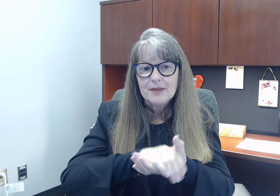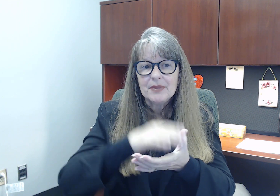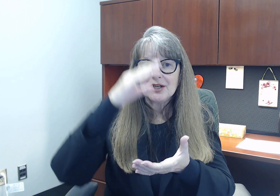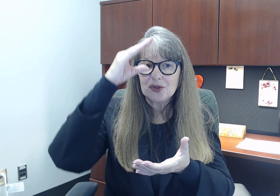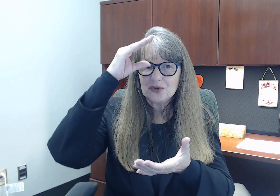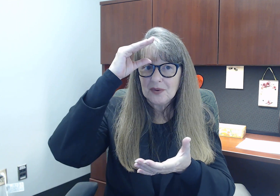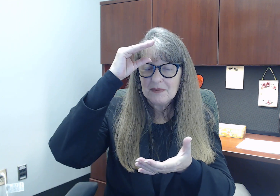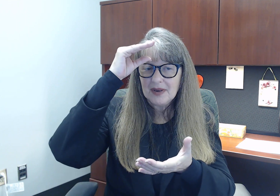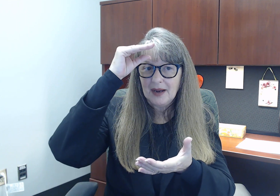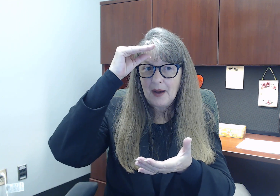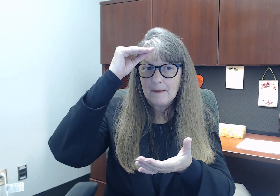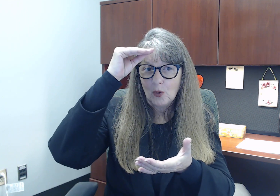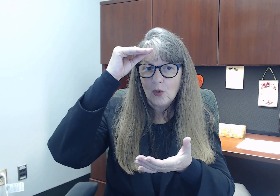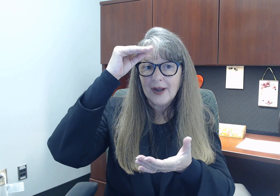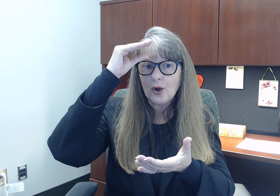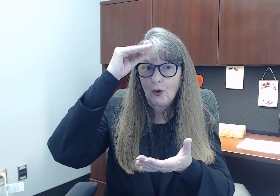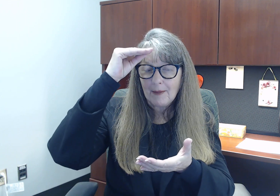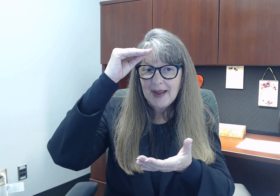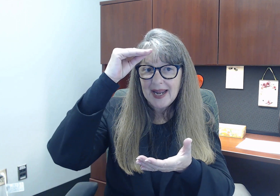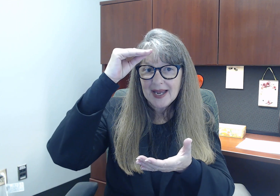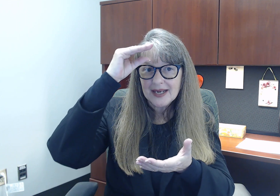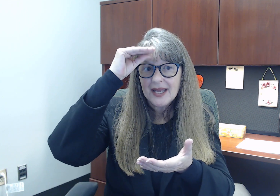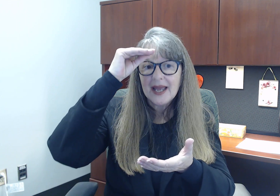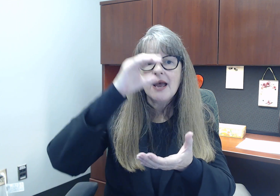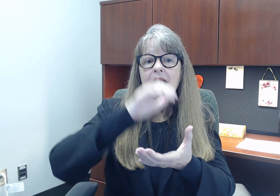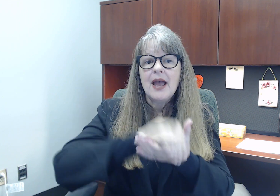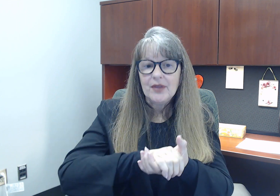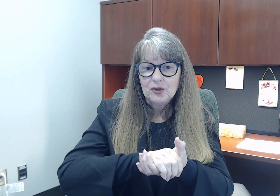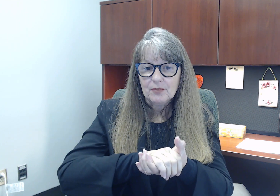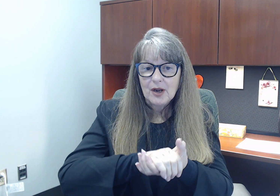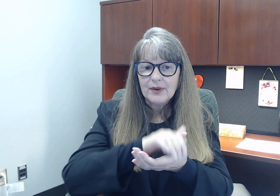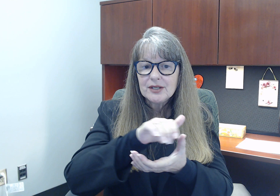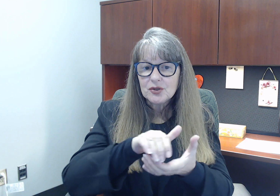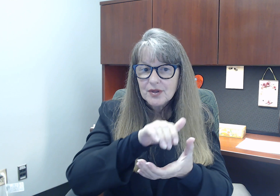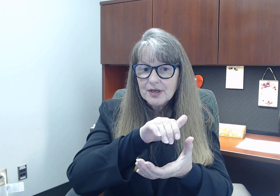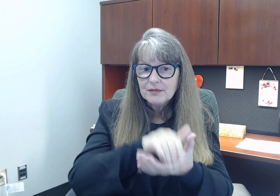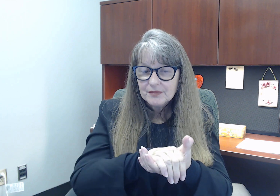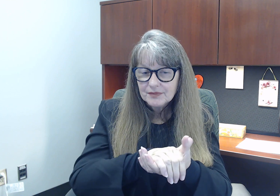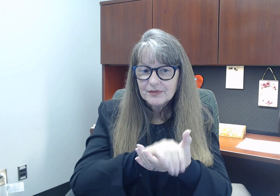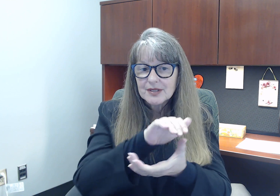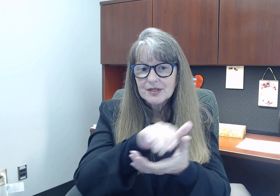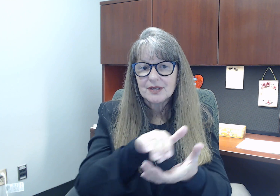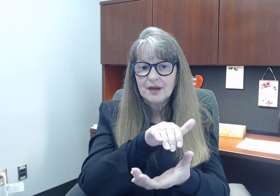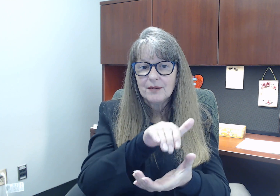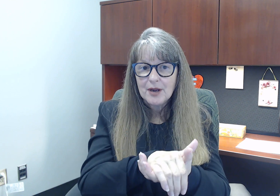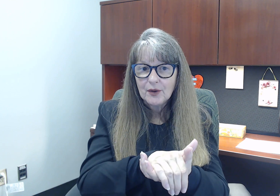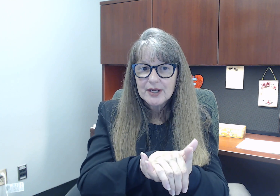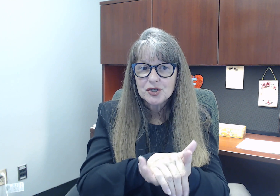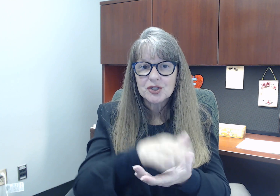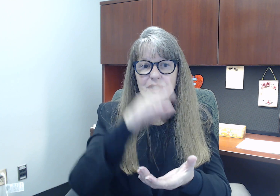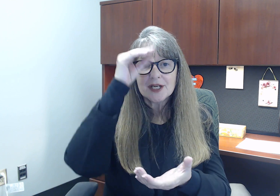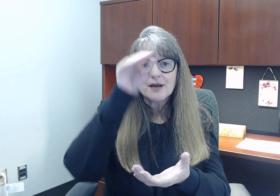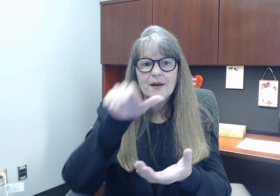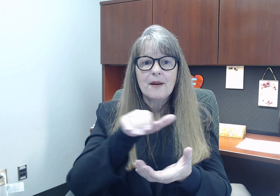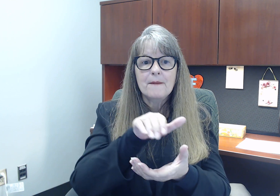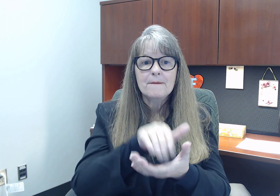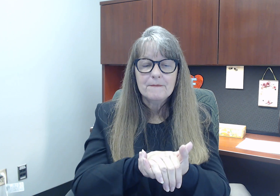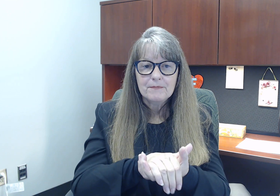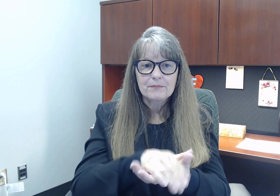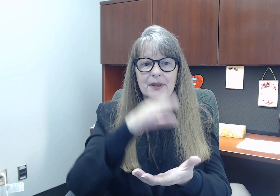because you're doing a boy or a man, and then you're married to them. This is a marriage. But I